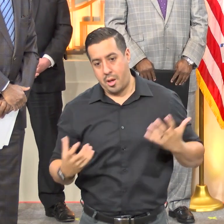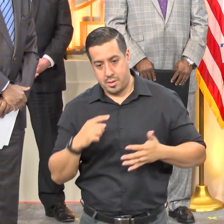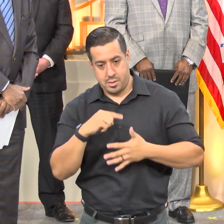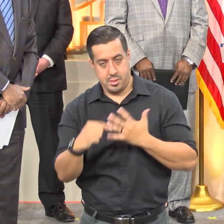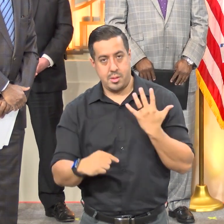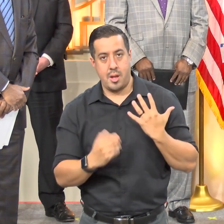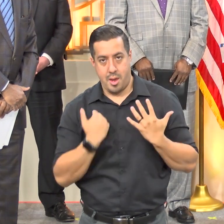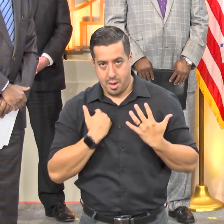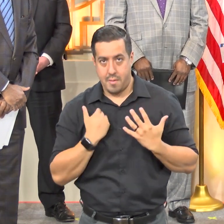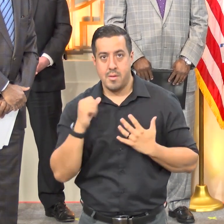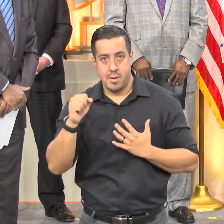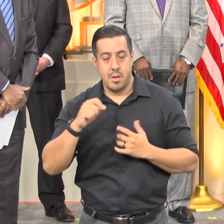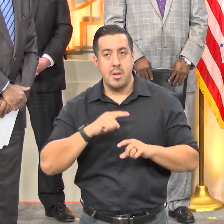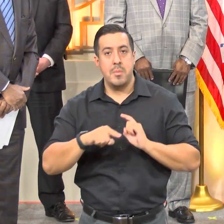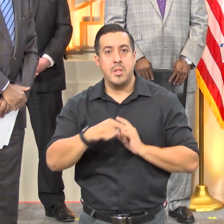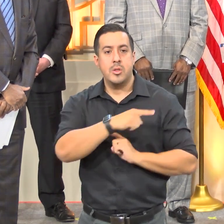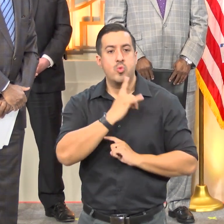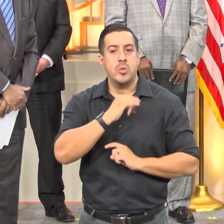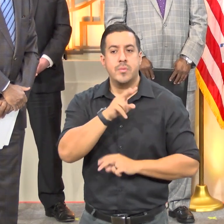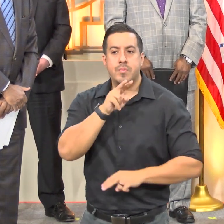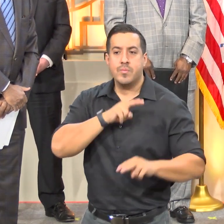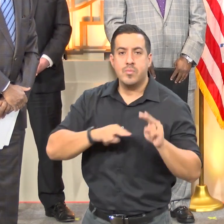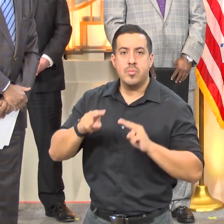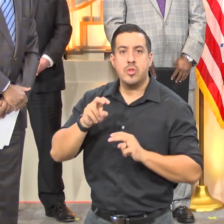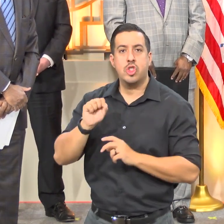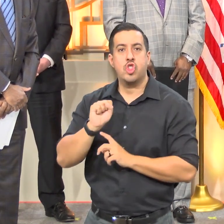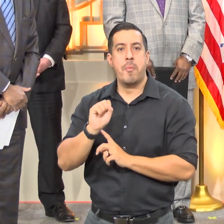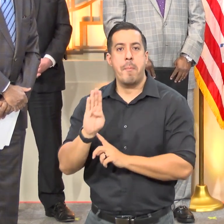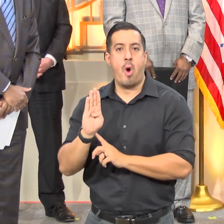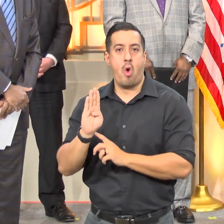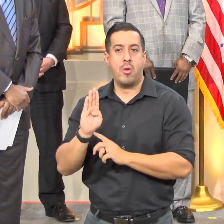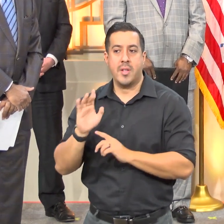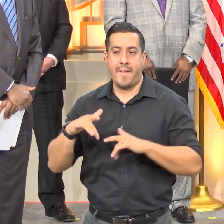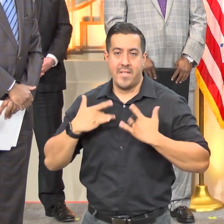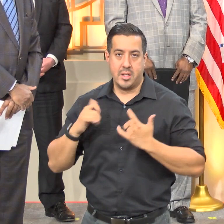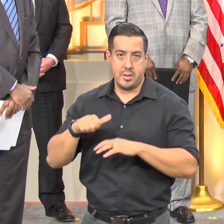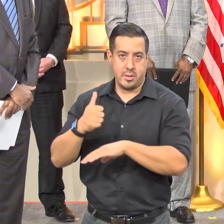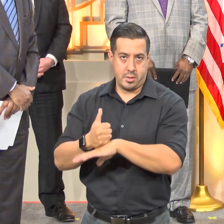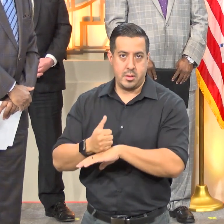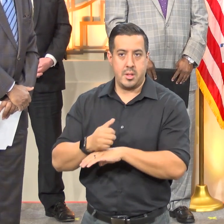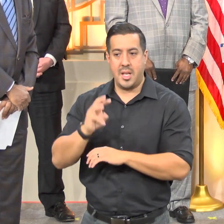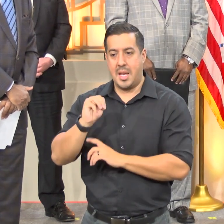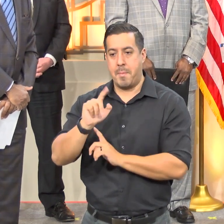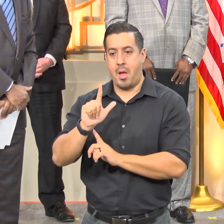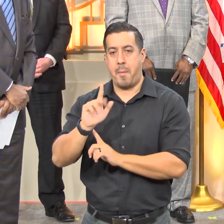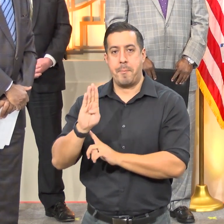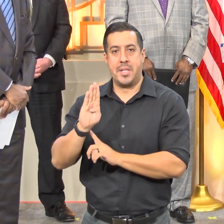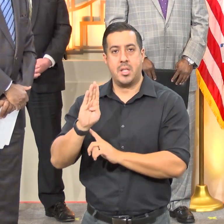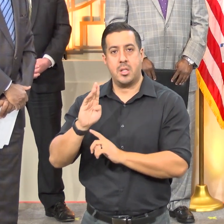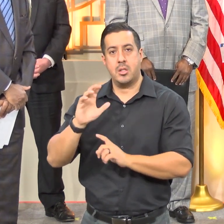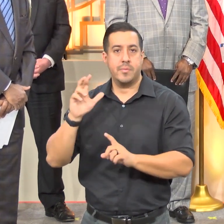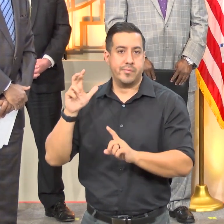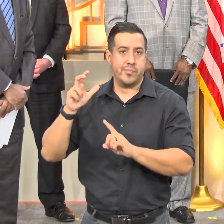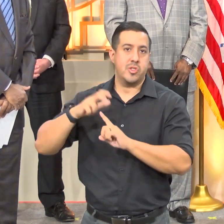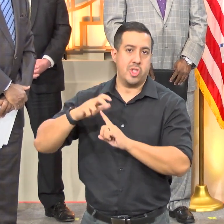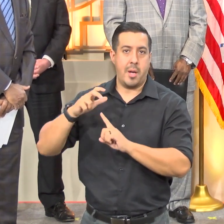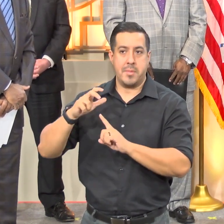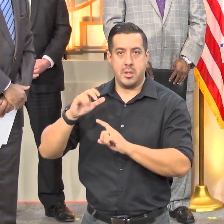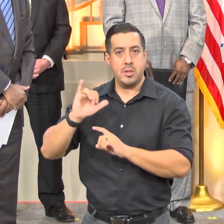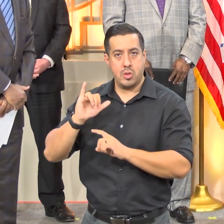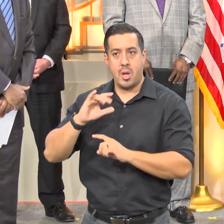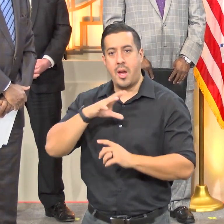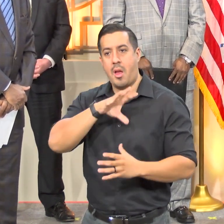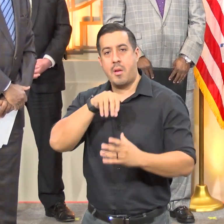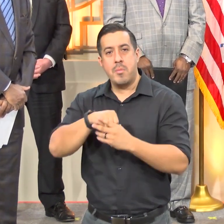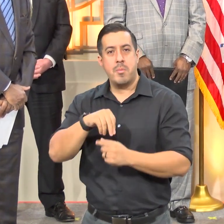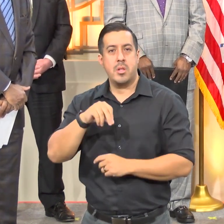including overseeing a Super Bowl event, MLB World Series, and he was part of the